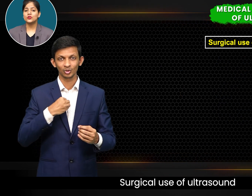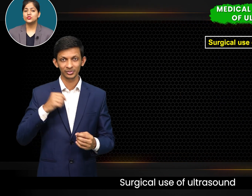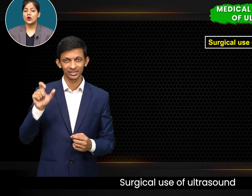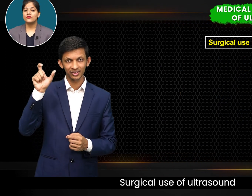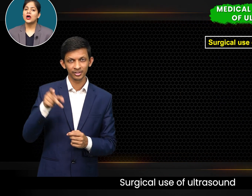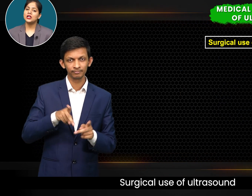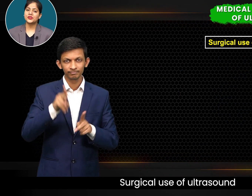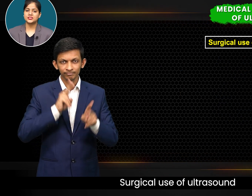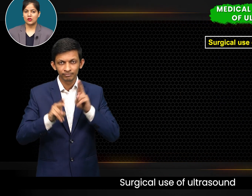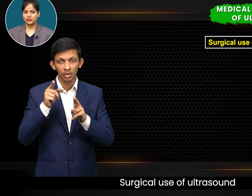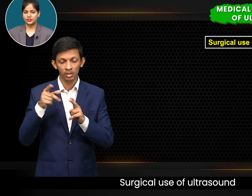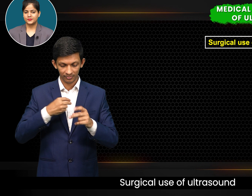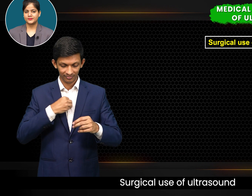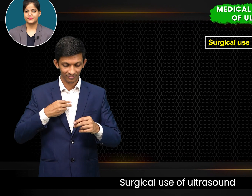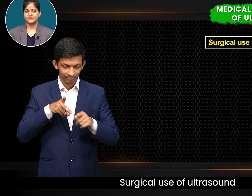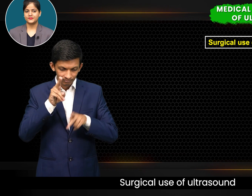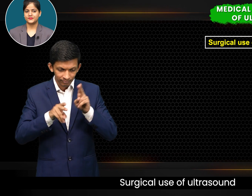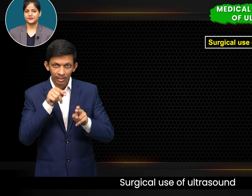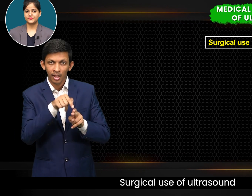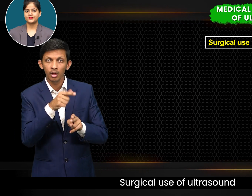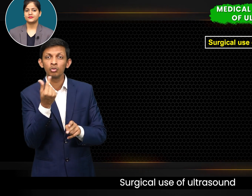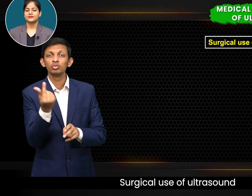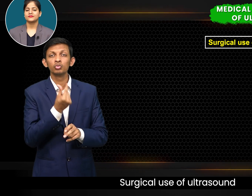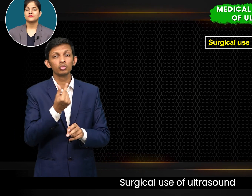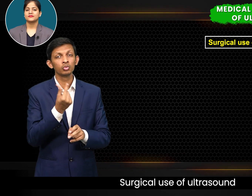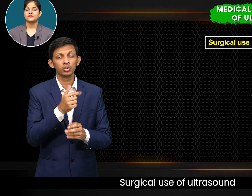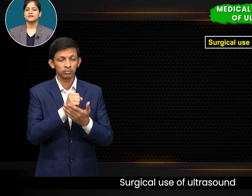Surgical use of ultrasound.